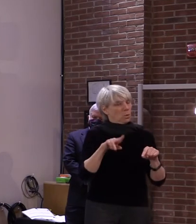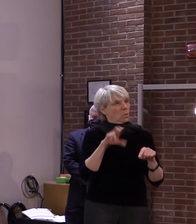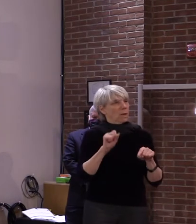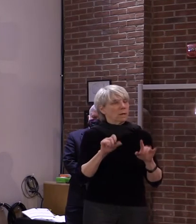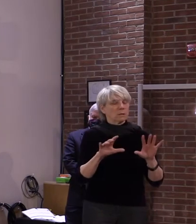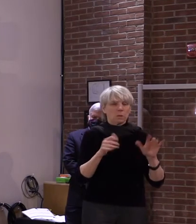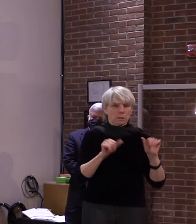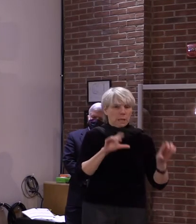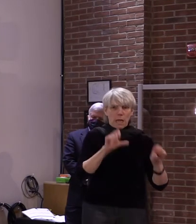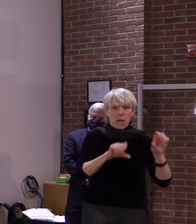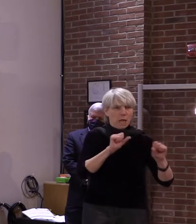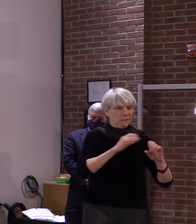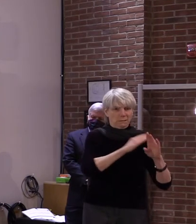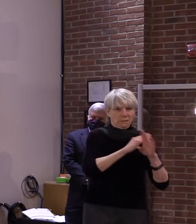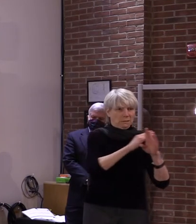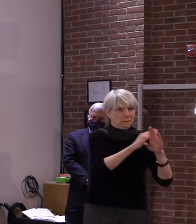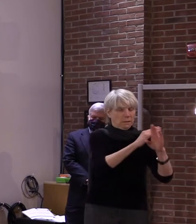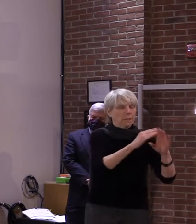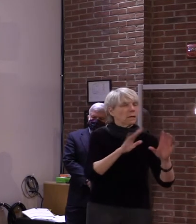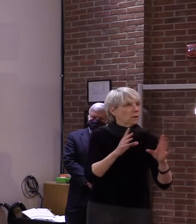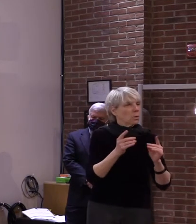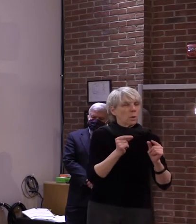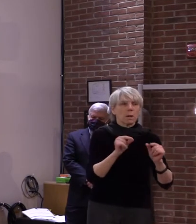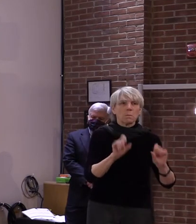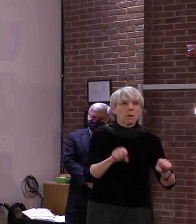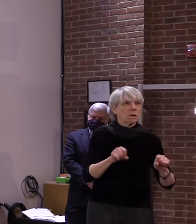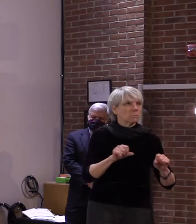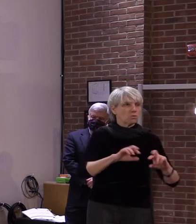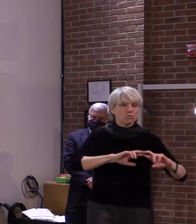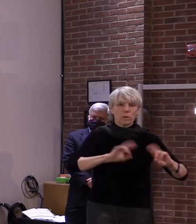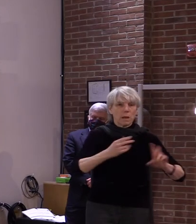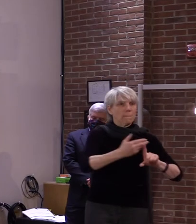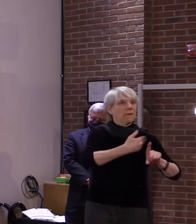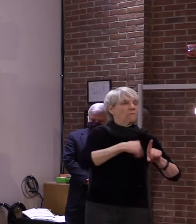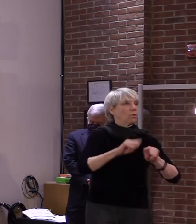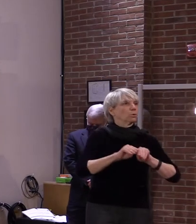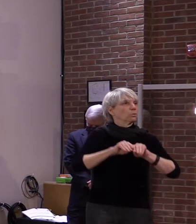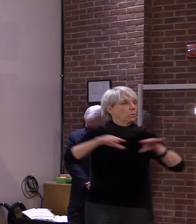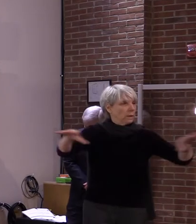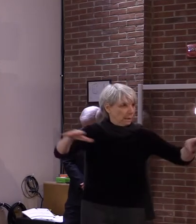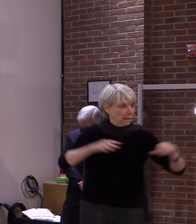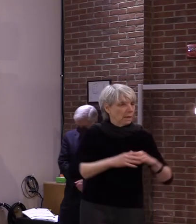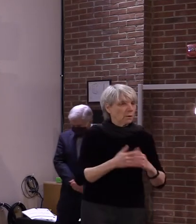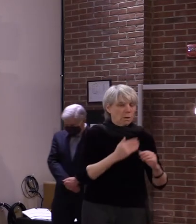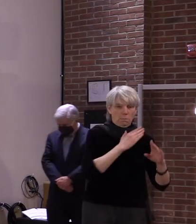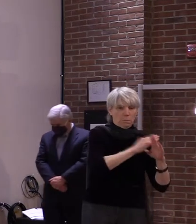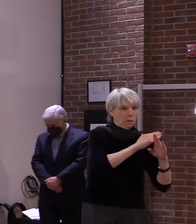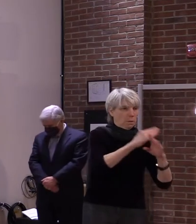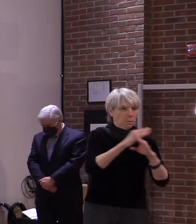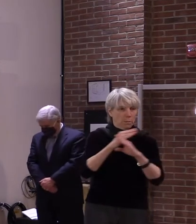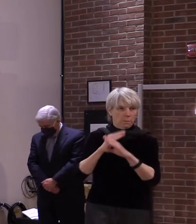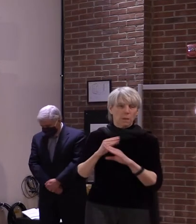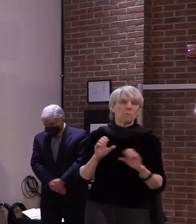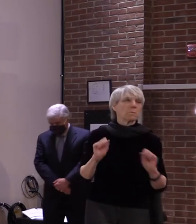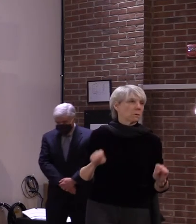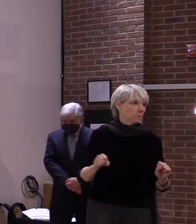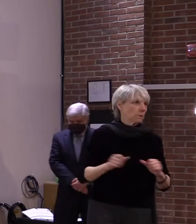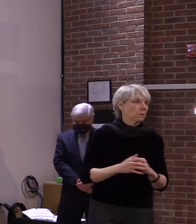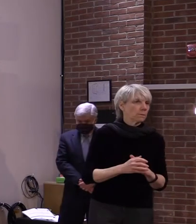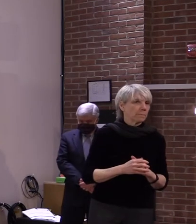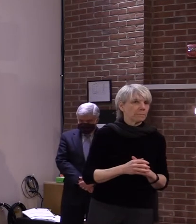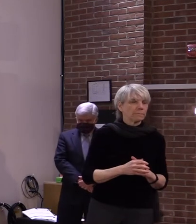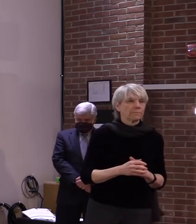really a core part of everybody's strategy so we can do as much suppression of transmission of virus as possible